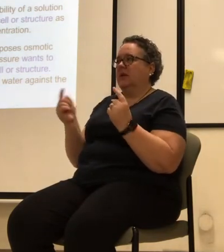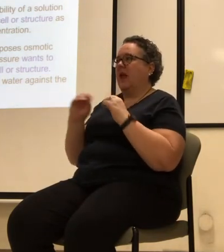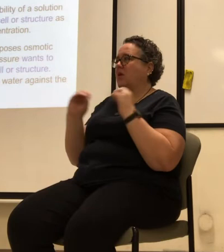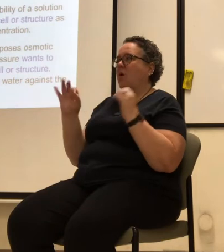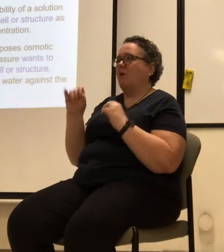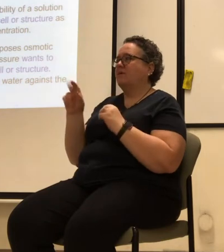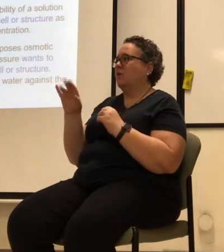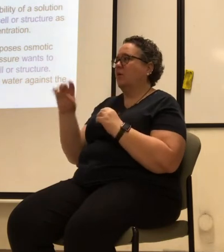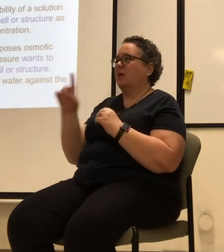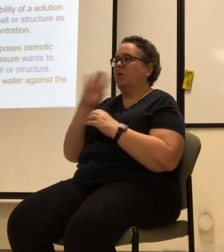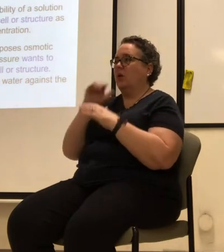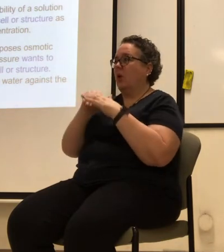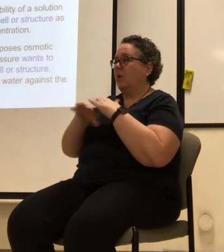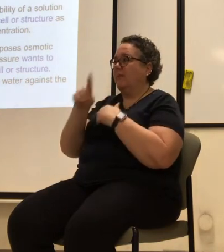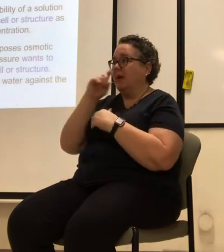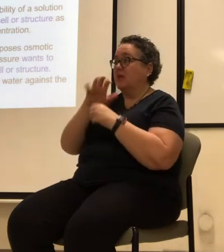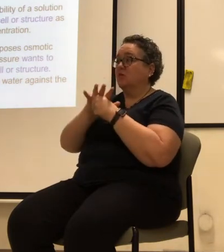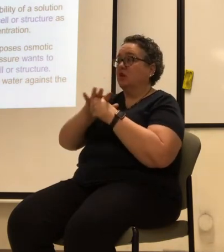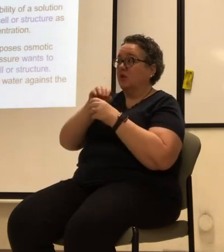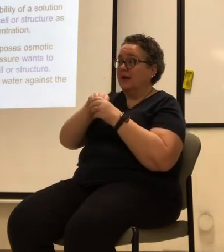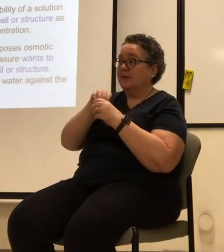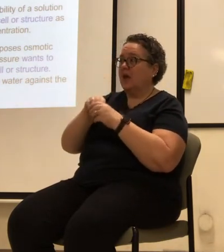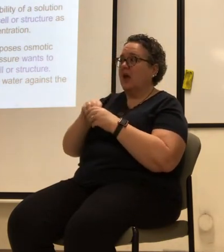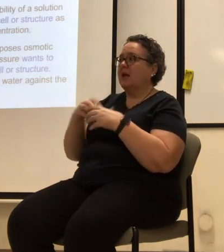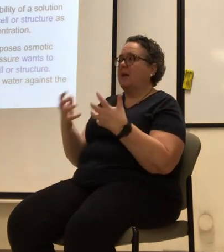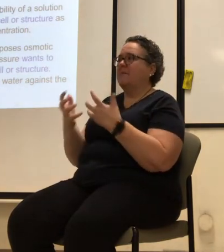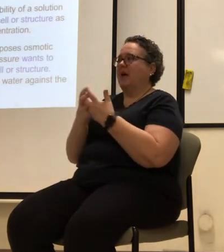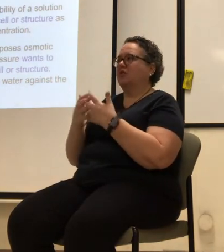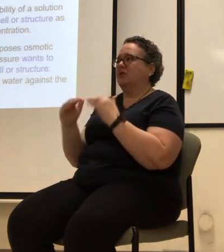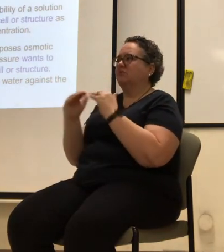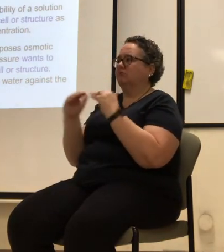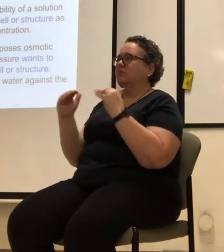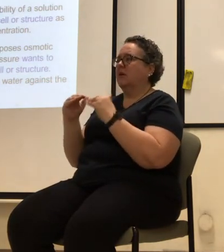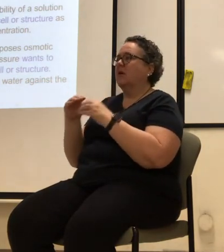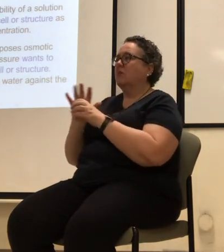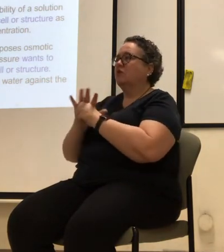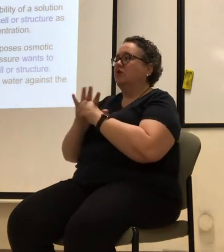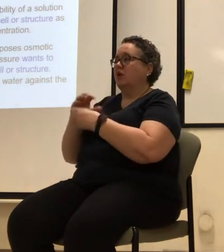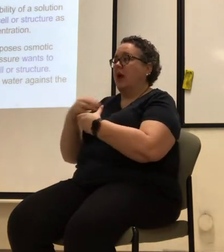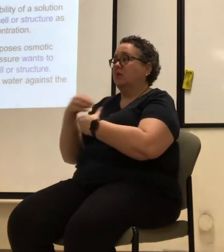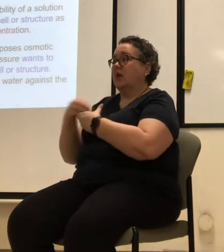fluid will flow in because the pressure inside matches the pressure outside. It could get to a